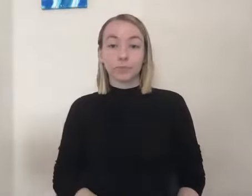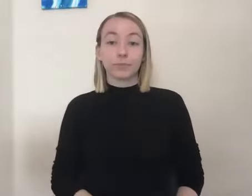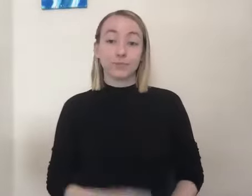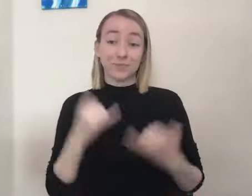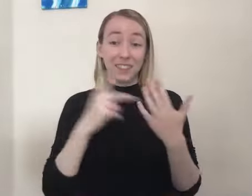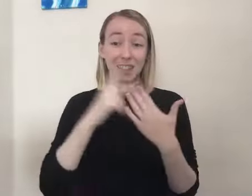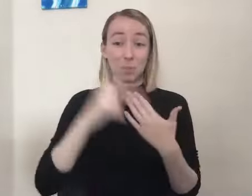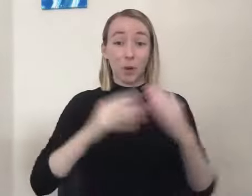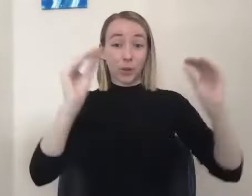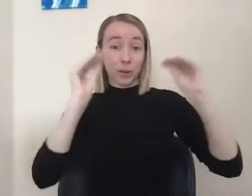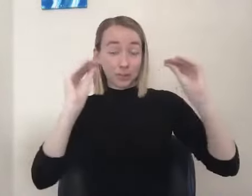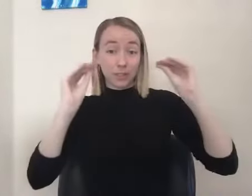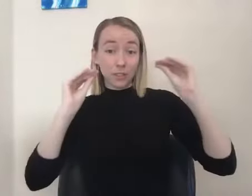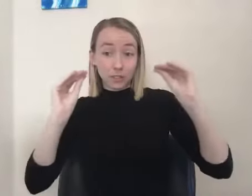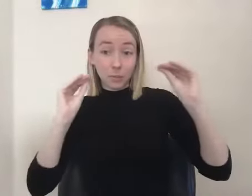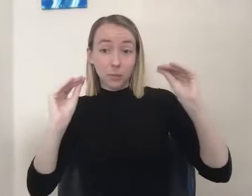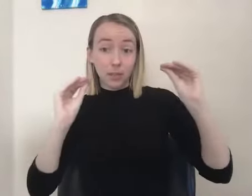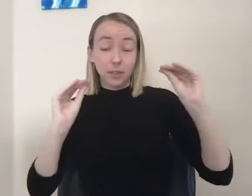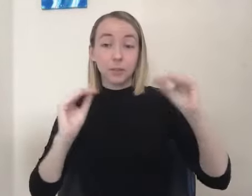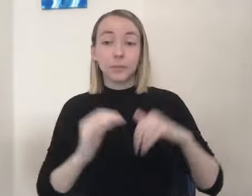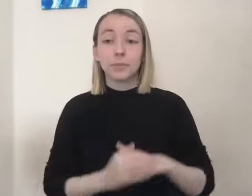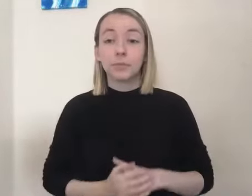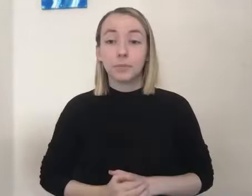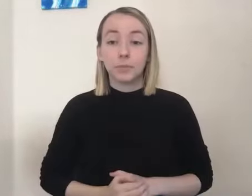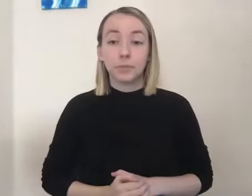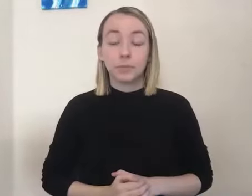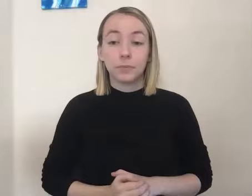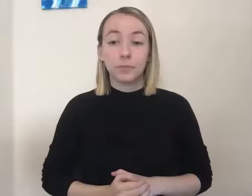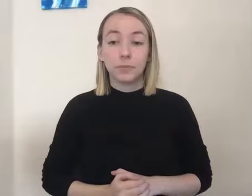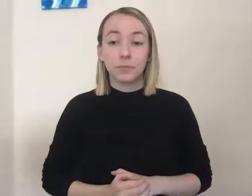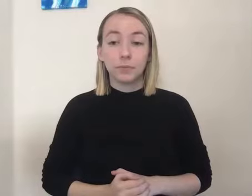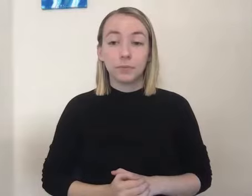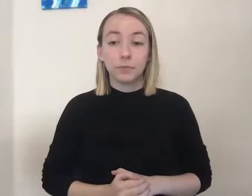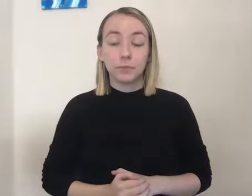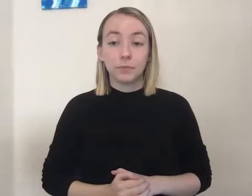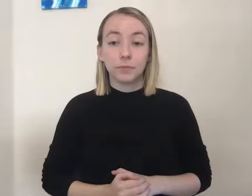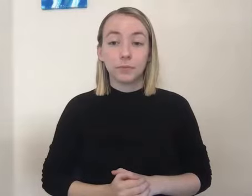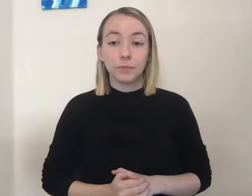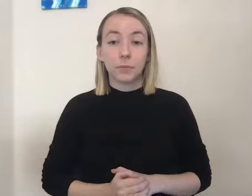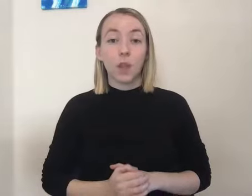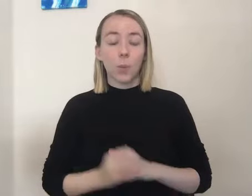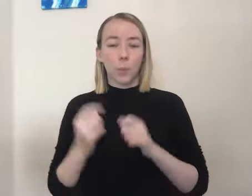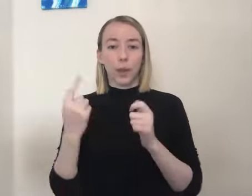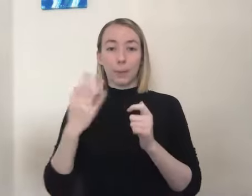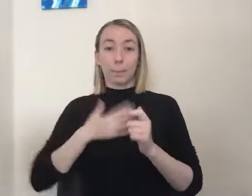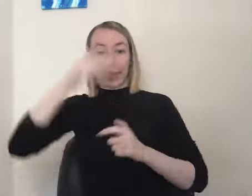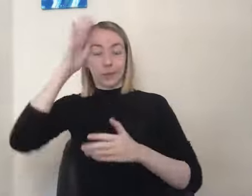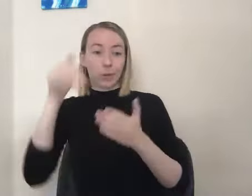new beginning for me with my 2 boys. I stopped all the bawling and shouting. I won't say immediately, because this programme teaches me. I had a